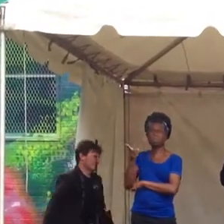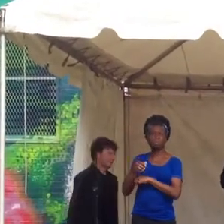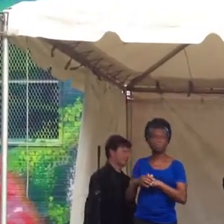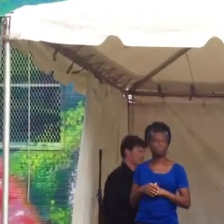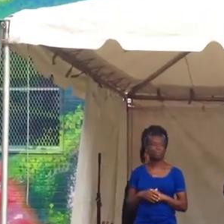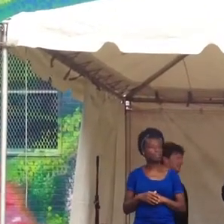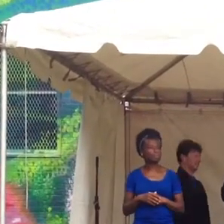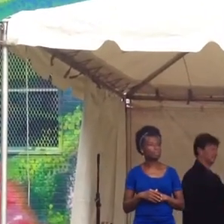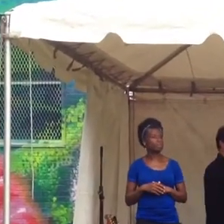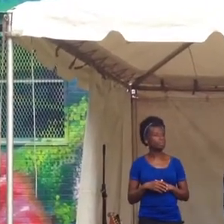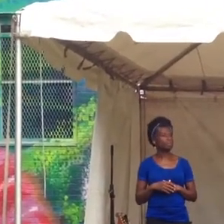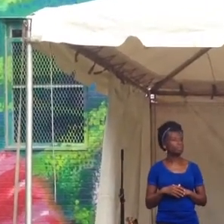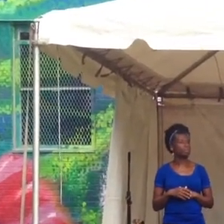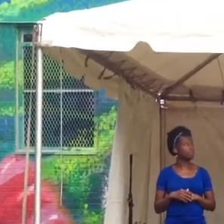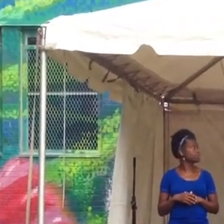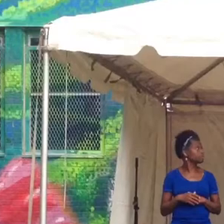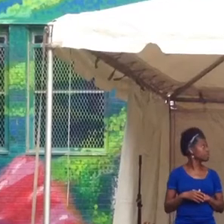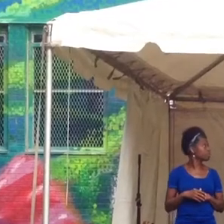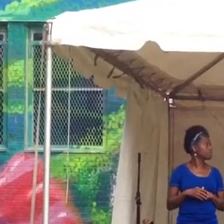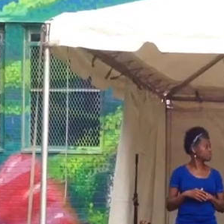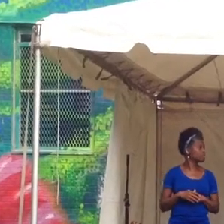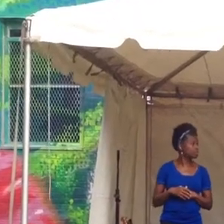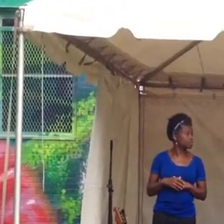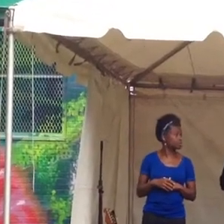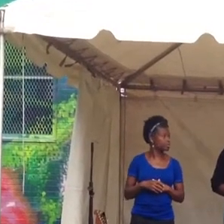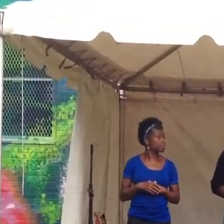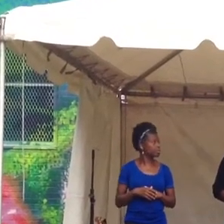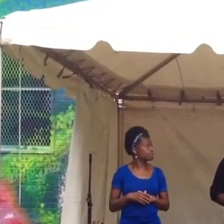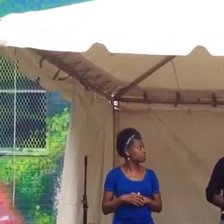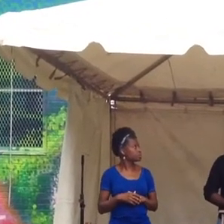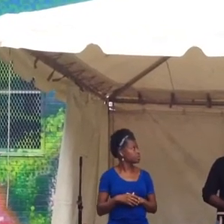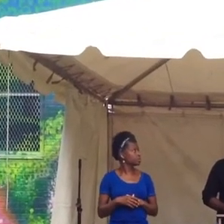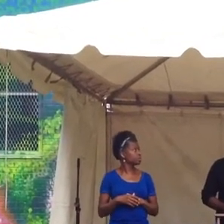successful were the efforts of the authorities to